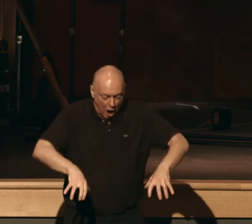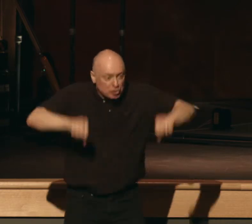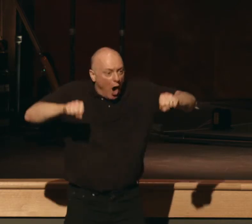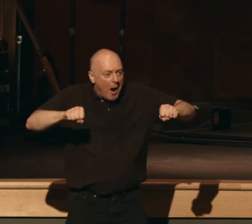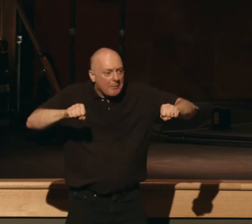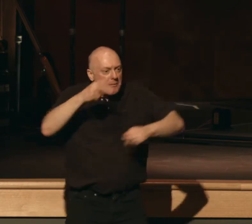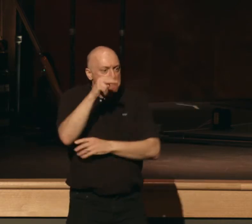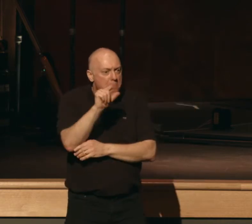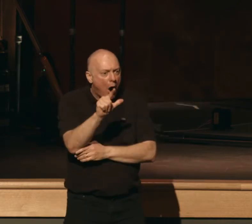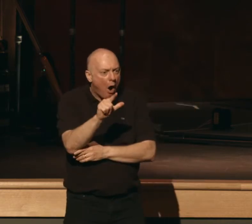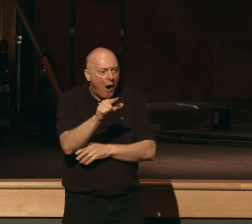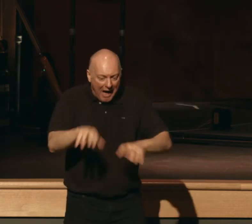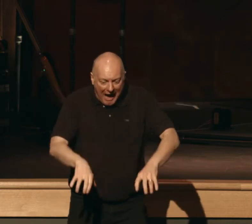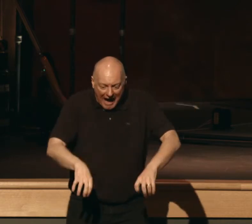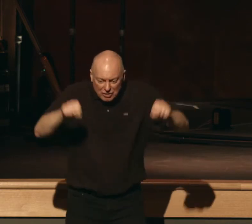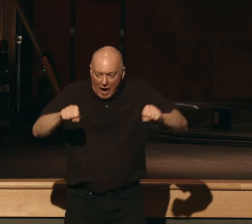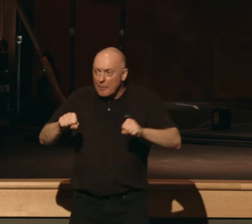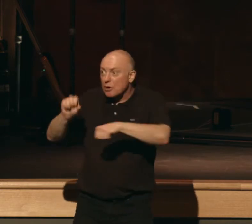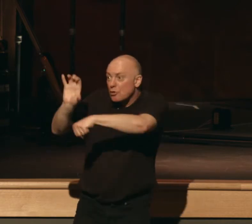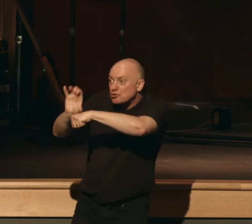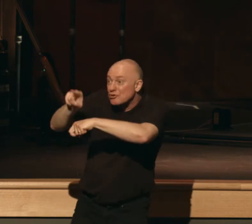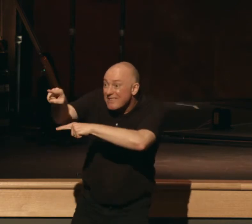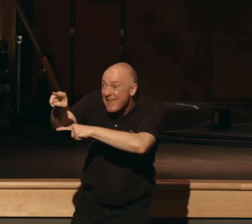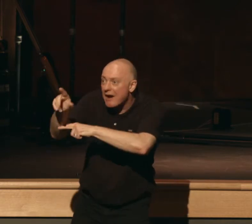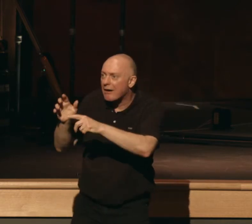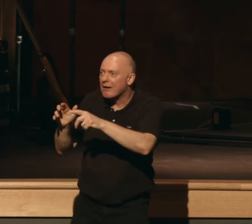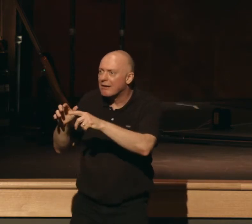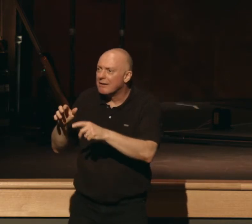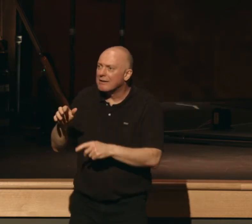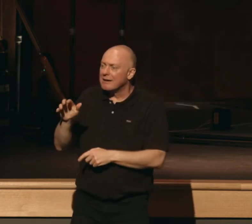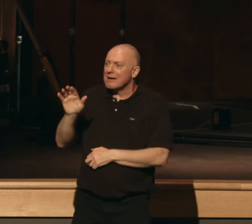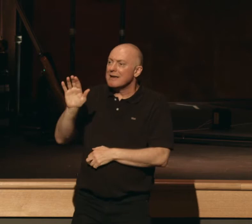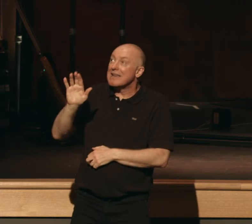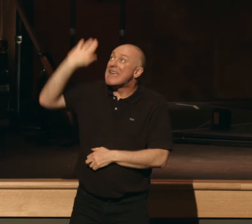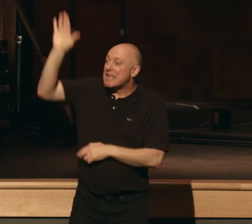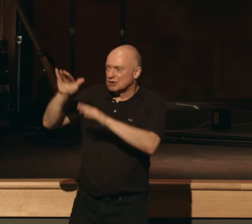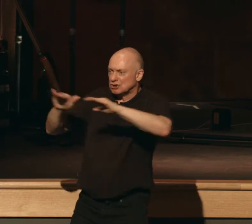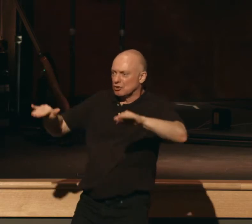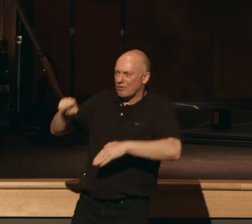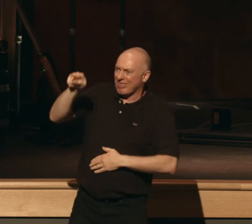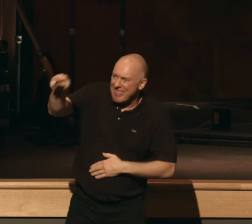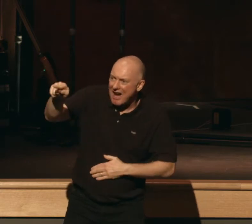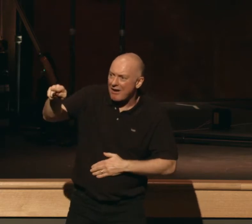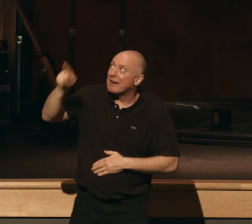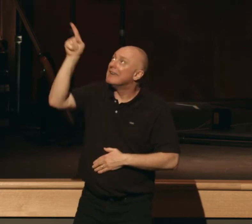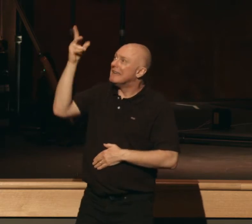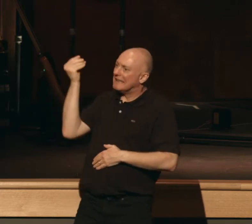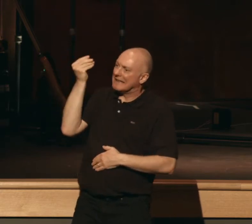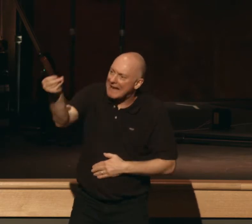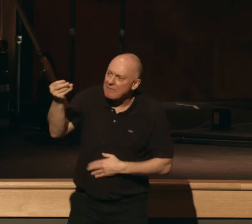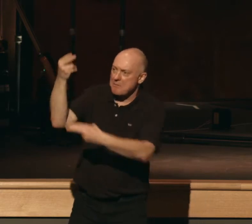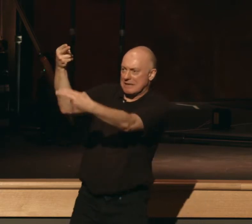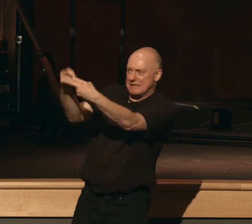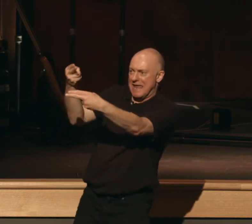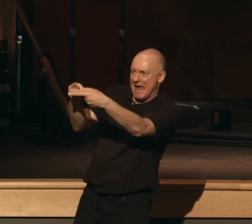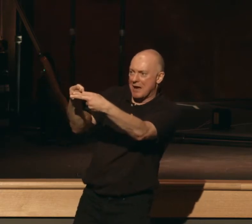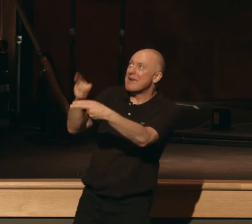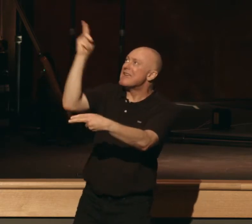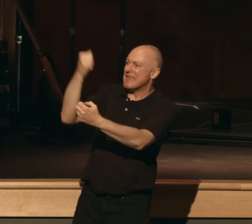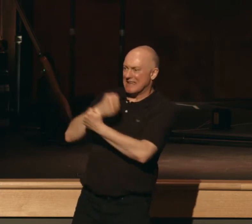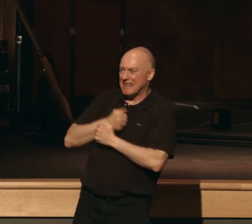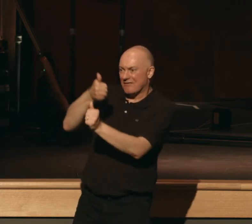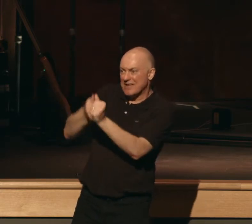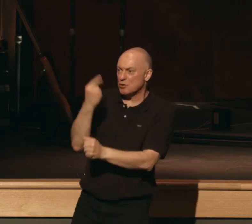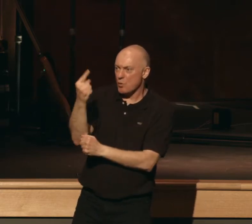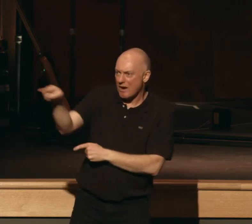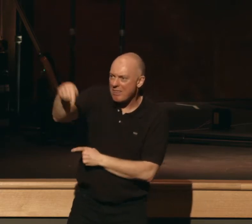Christ has adopted these Ephesians as his very own children. And he has given them a name, and he loves